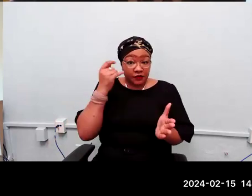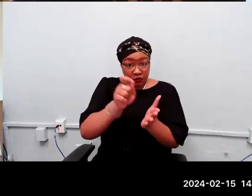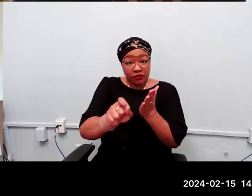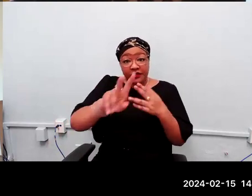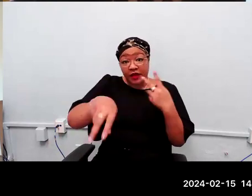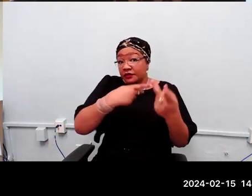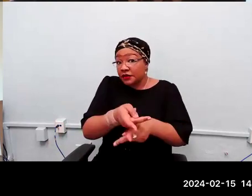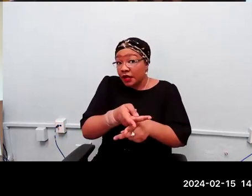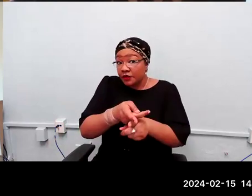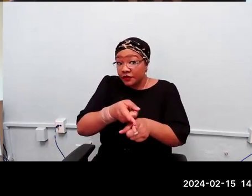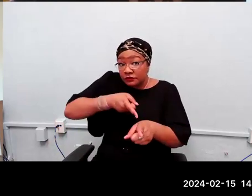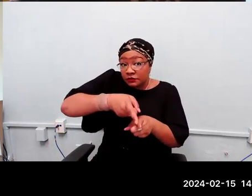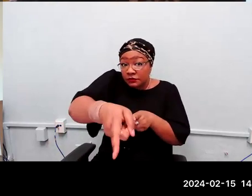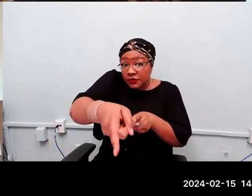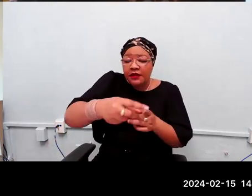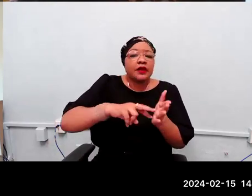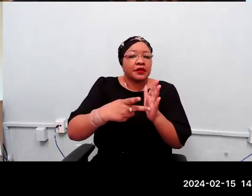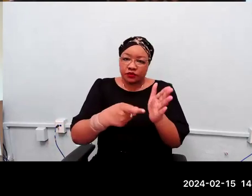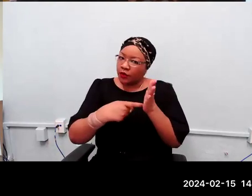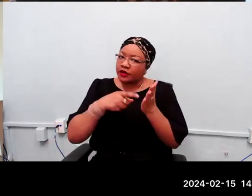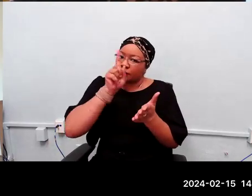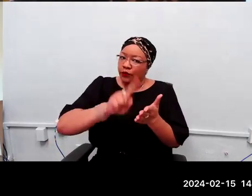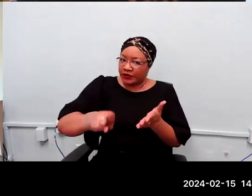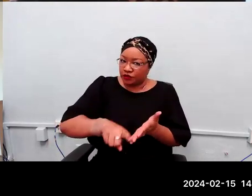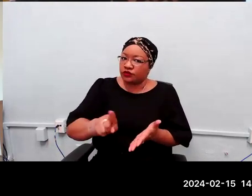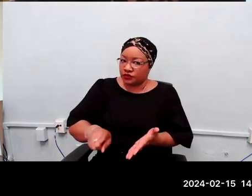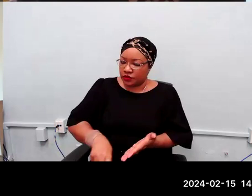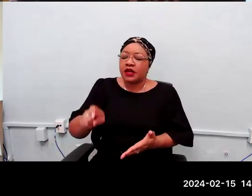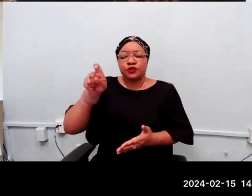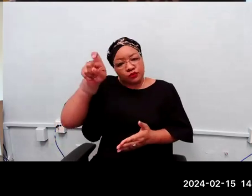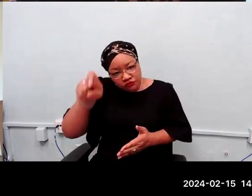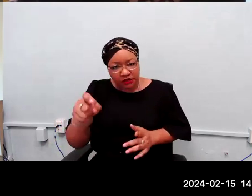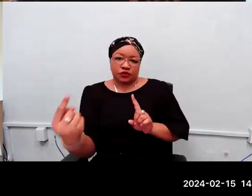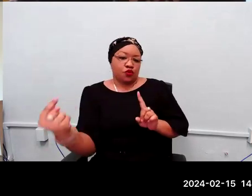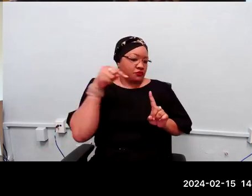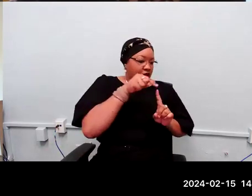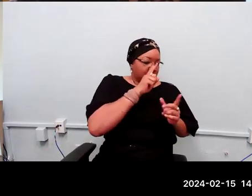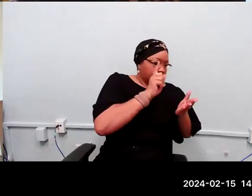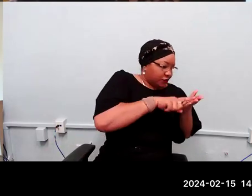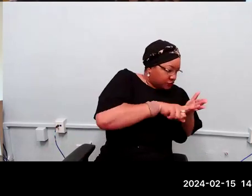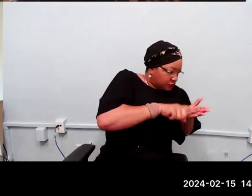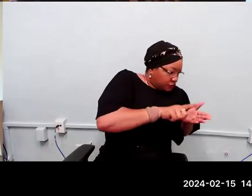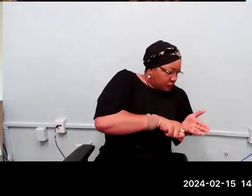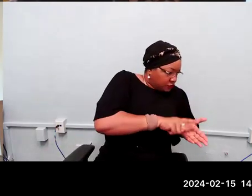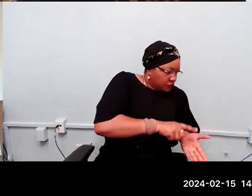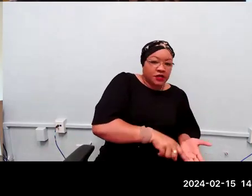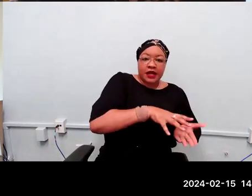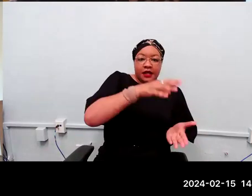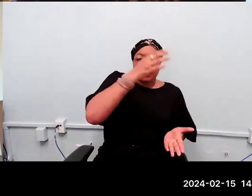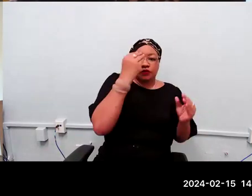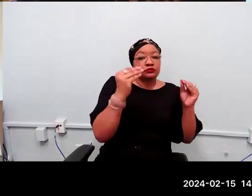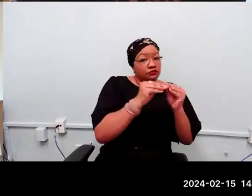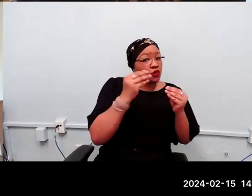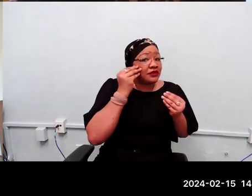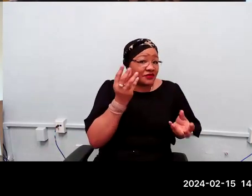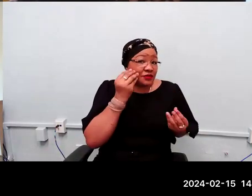have to do your research, right? You have to go back and do your research, and you have to learn more information than will ever go